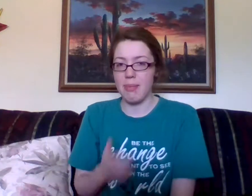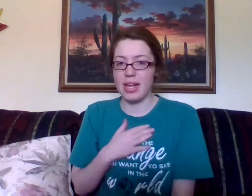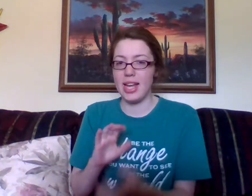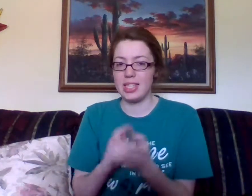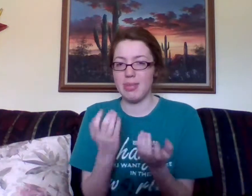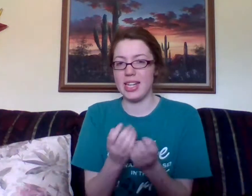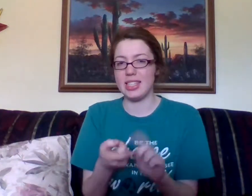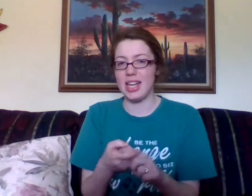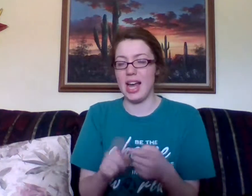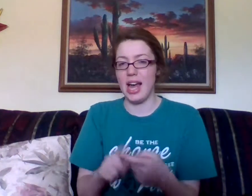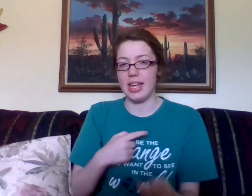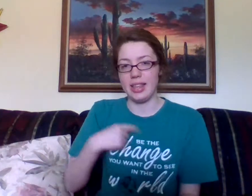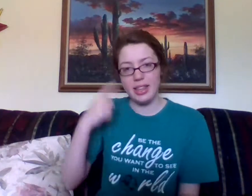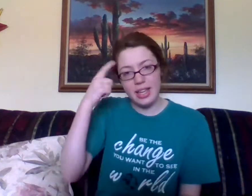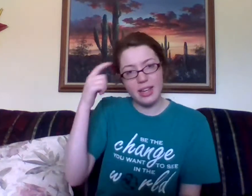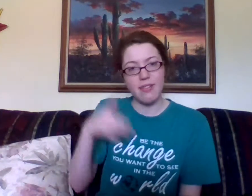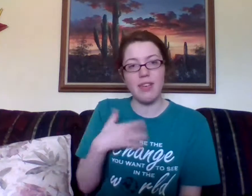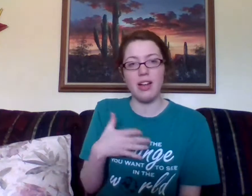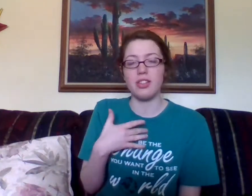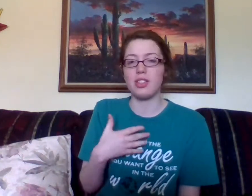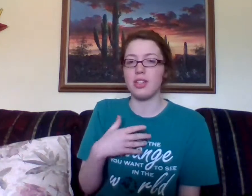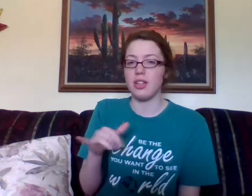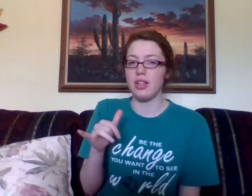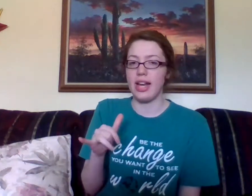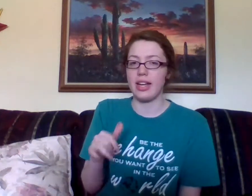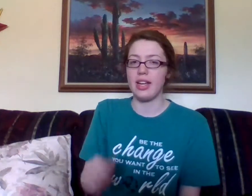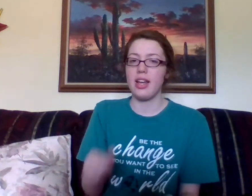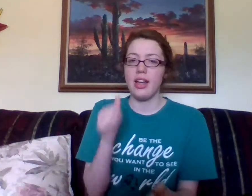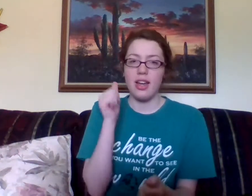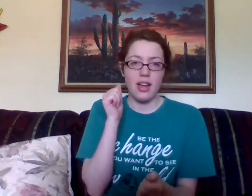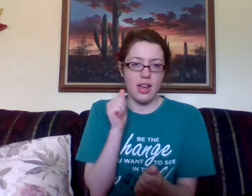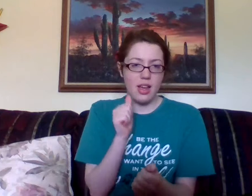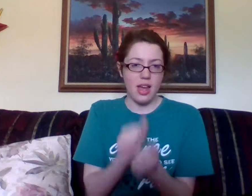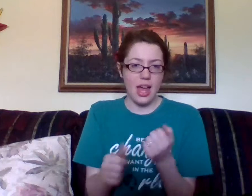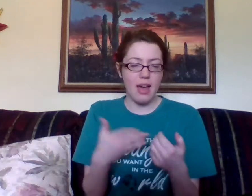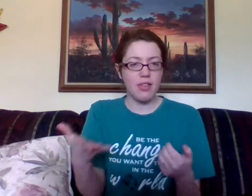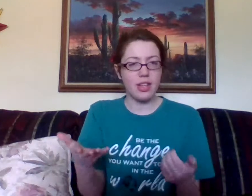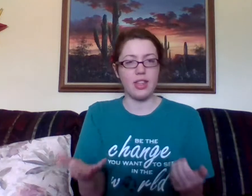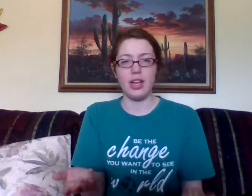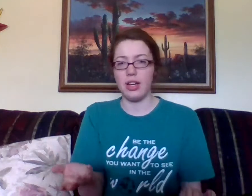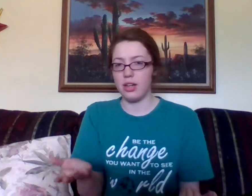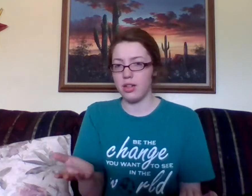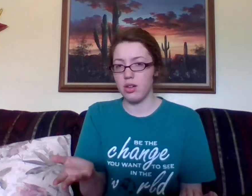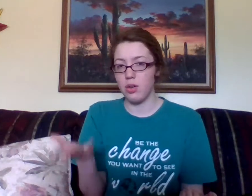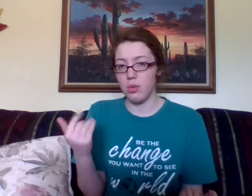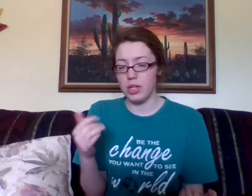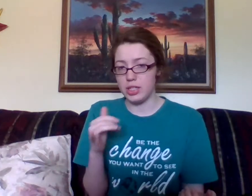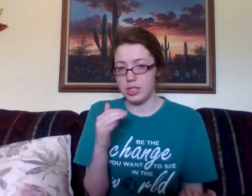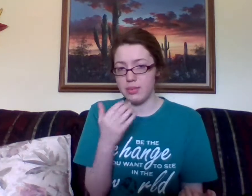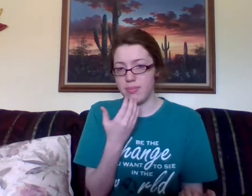My classmates, I think, felt like everything was